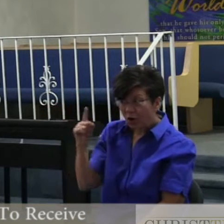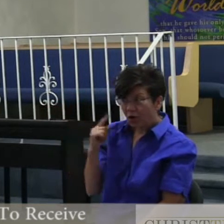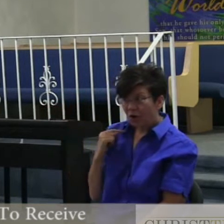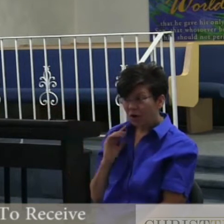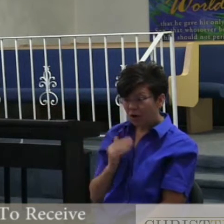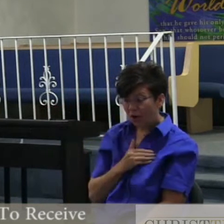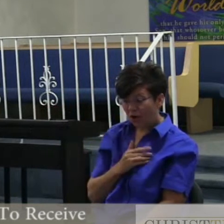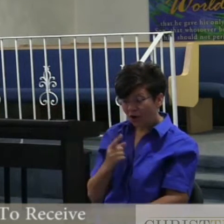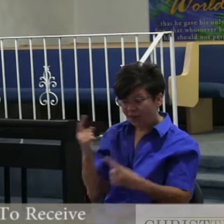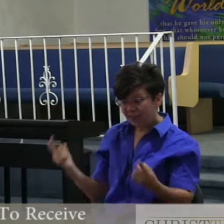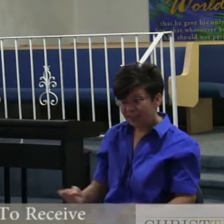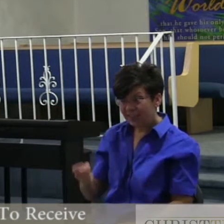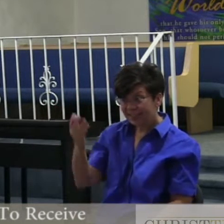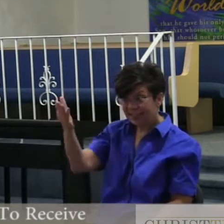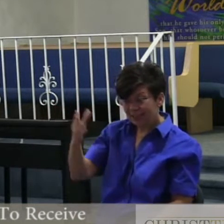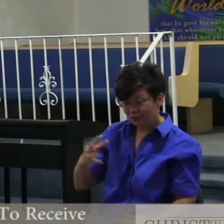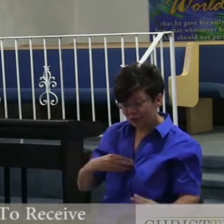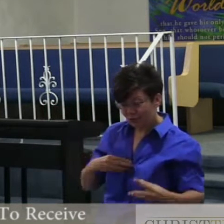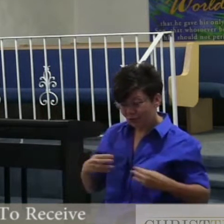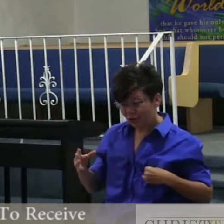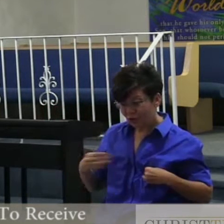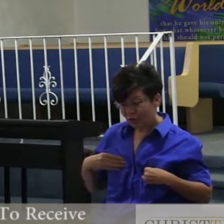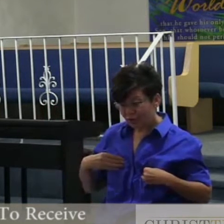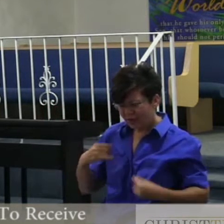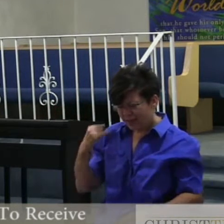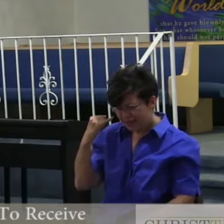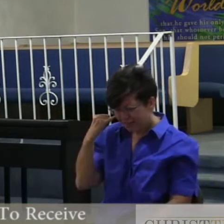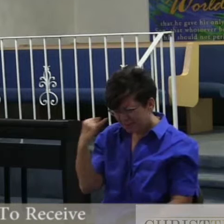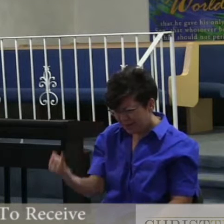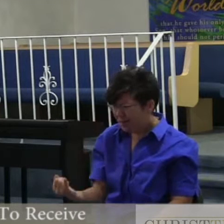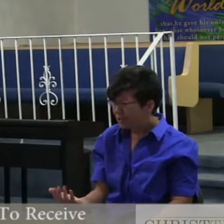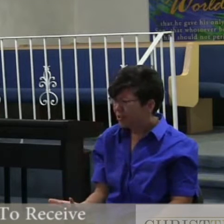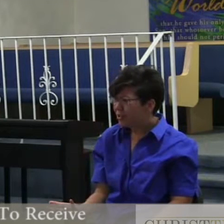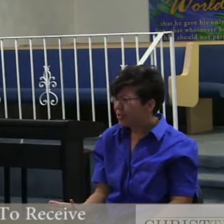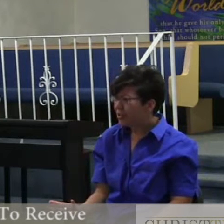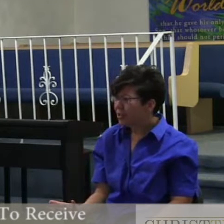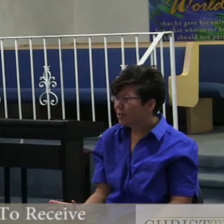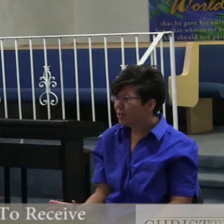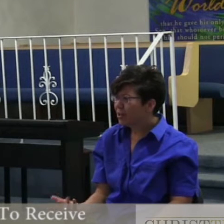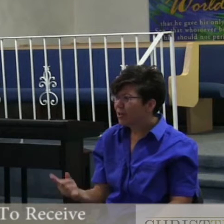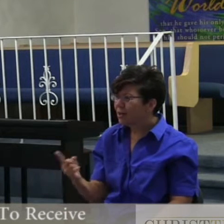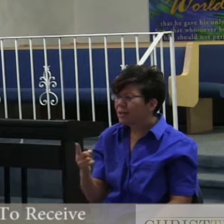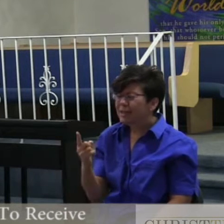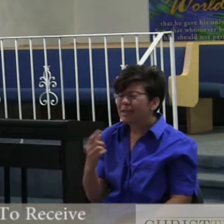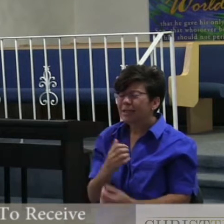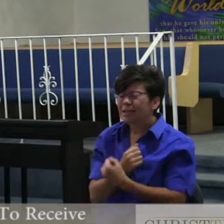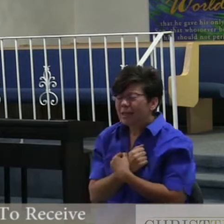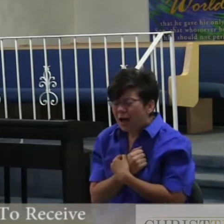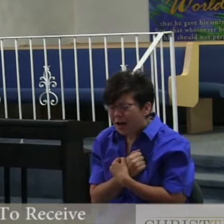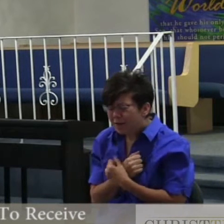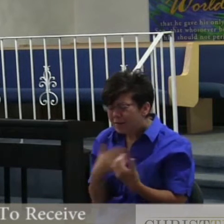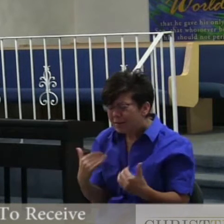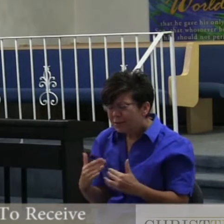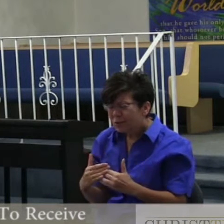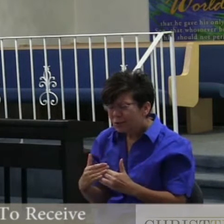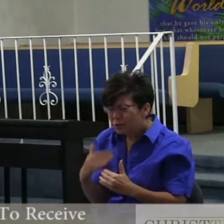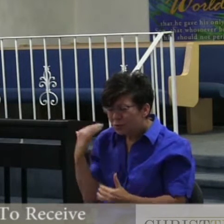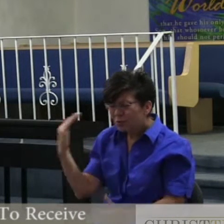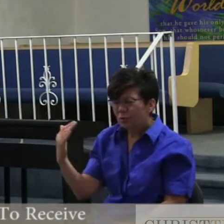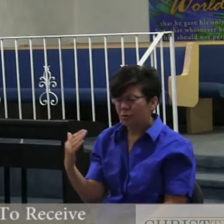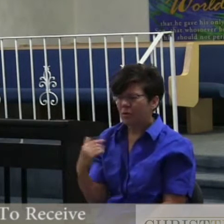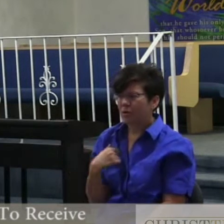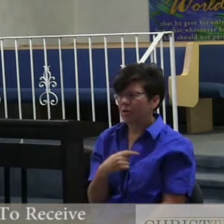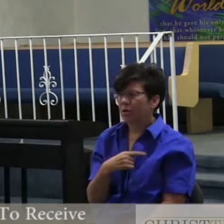our sins. Can you imagine that? He loved us that much.